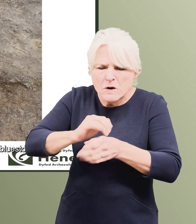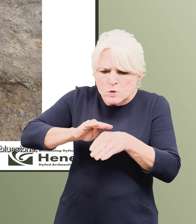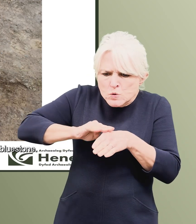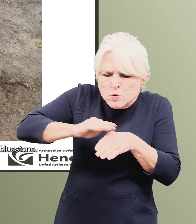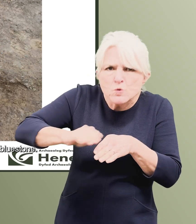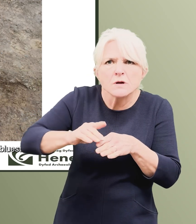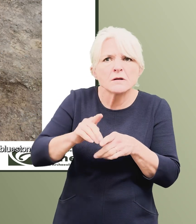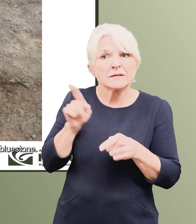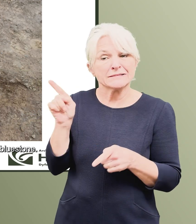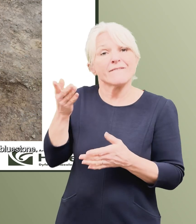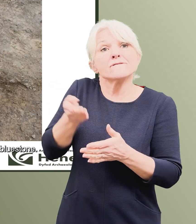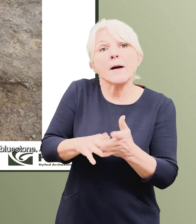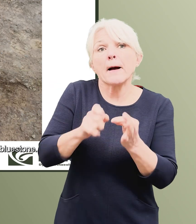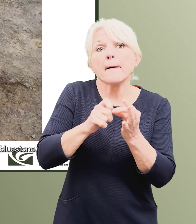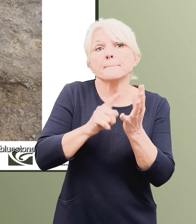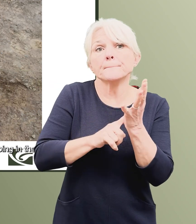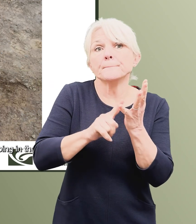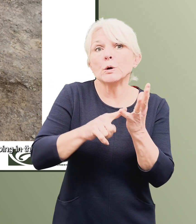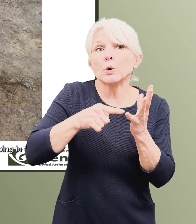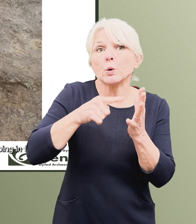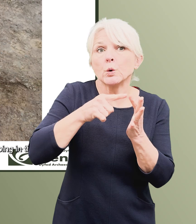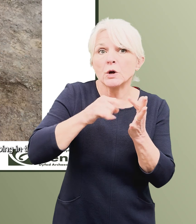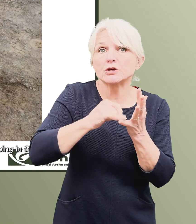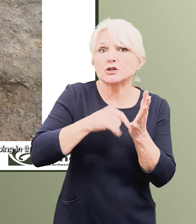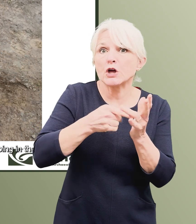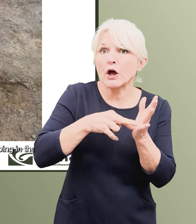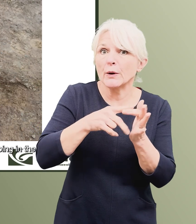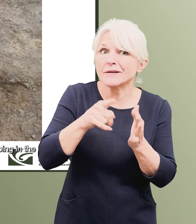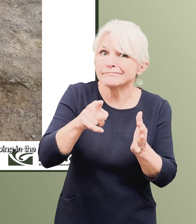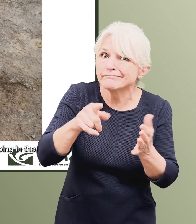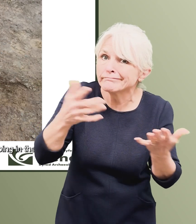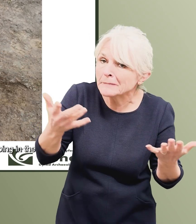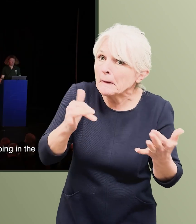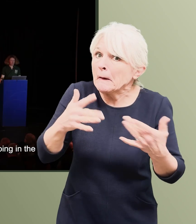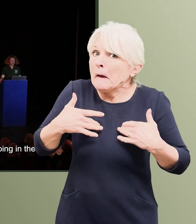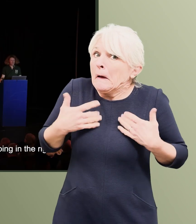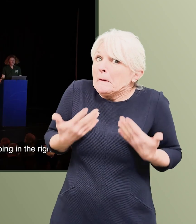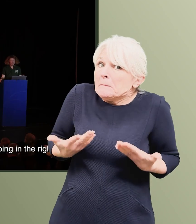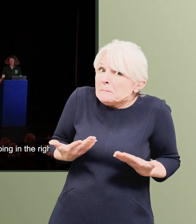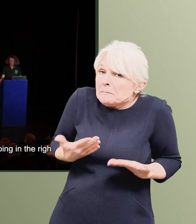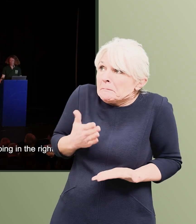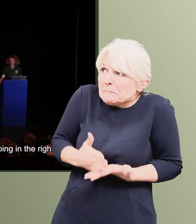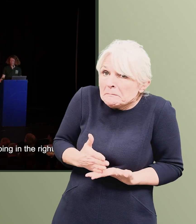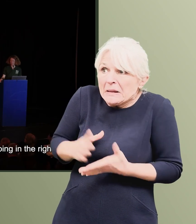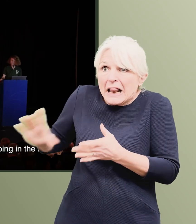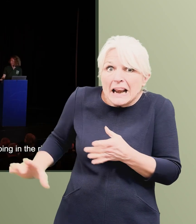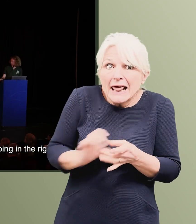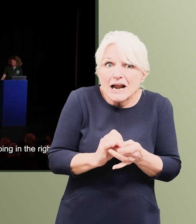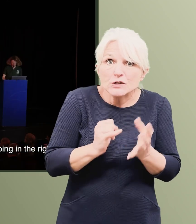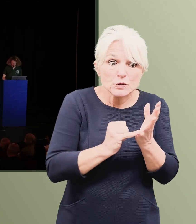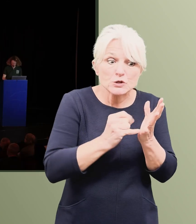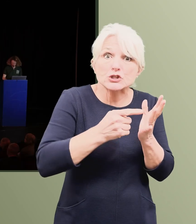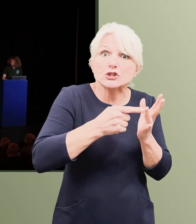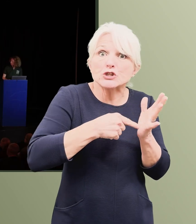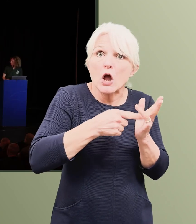funny enough, although I'm certainly not talking about any connections to Stonehenge here, although we're going in the right direction,